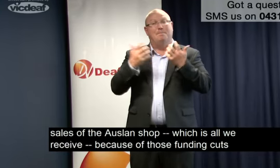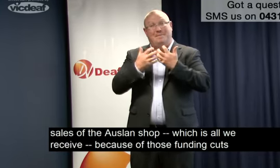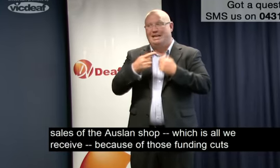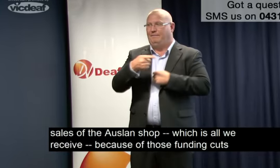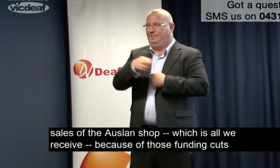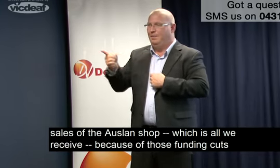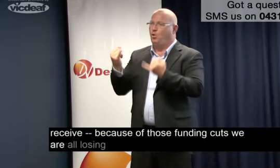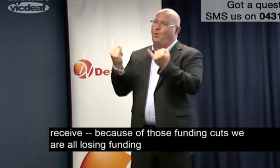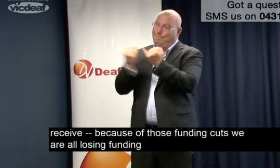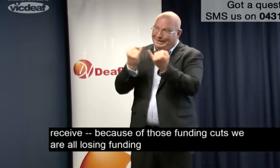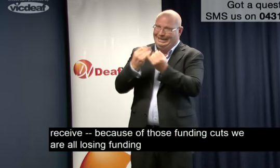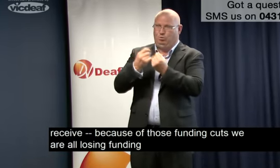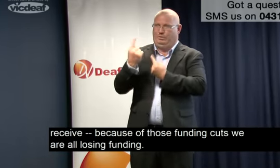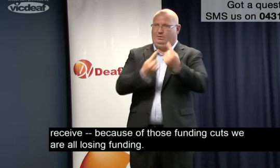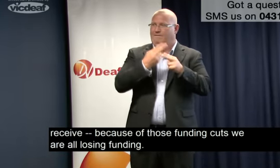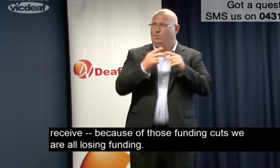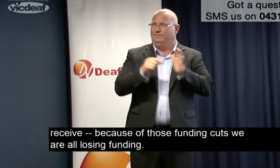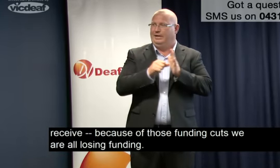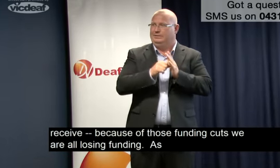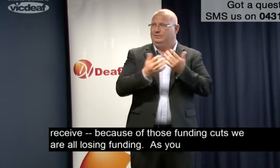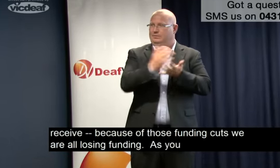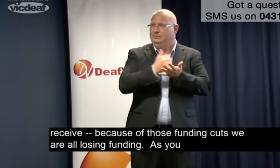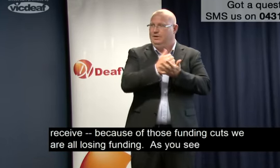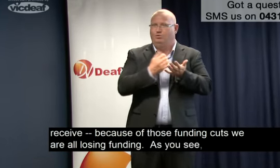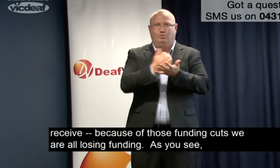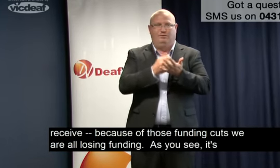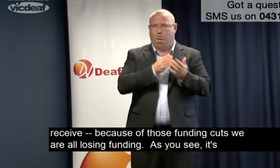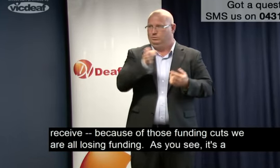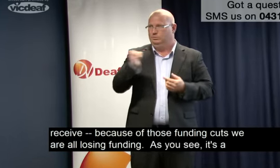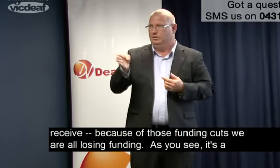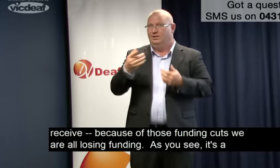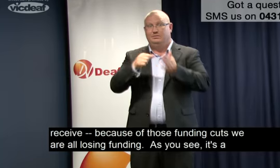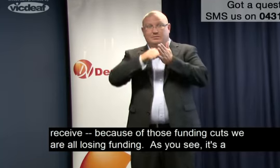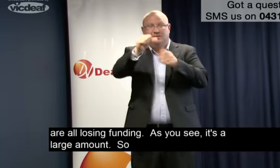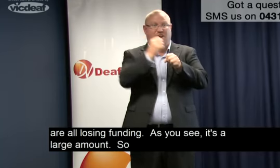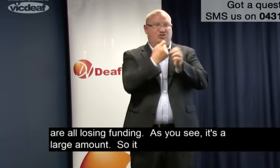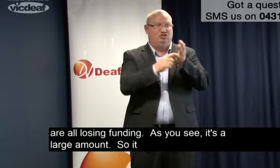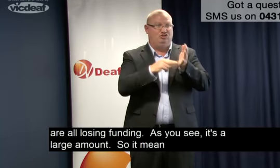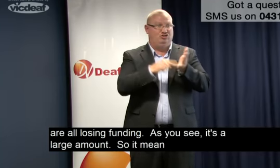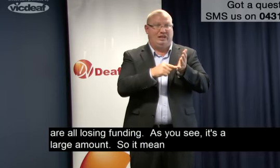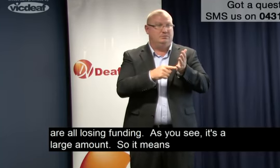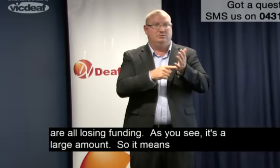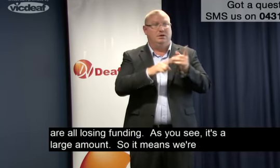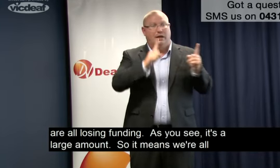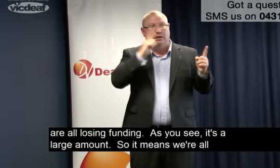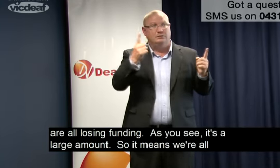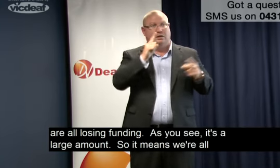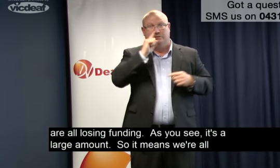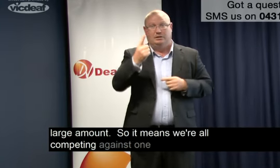And as you can see, it's a large amount. So it means that we're all competing against one another to revenue raise, and we'll all be applying